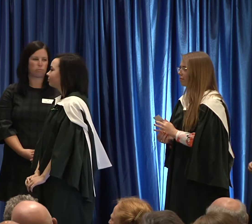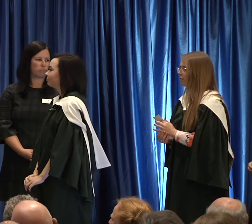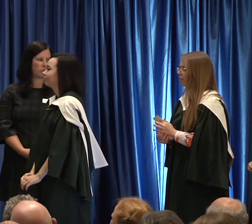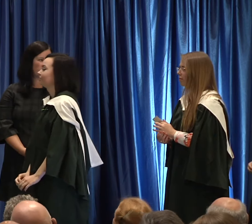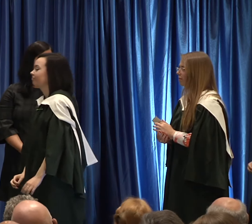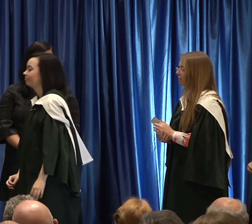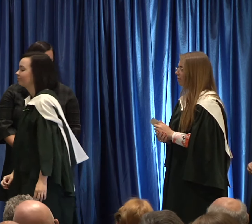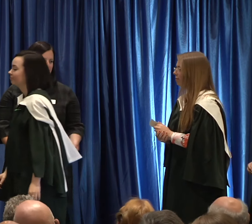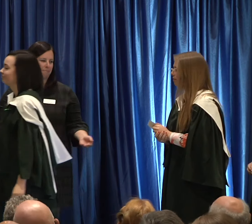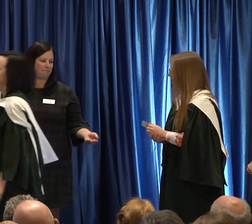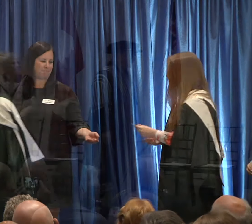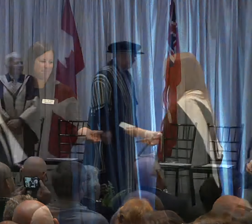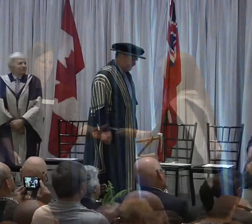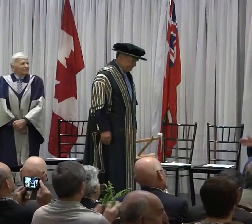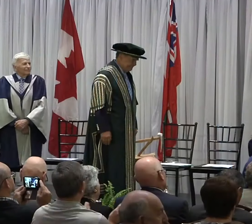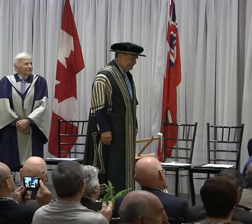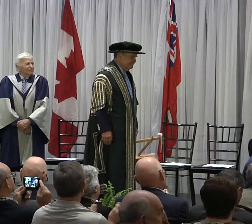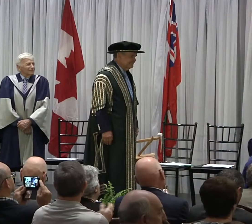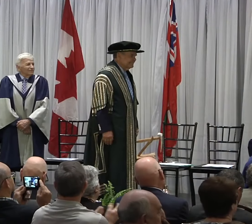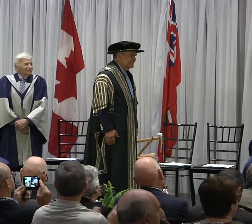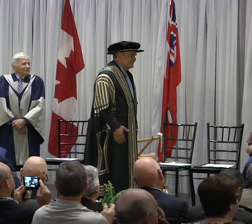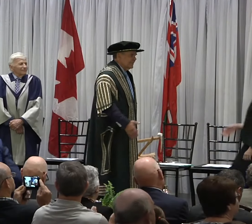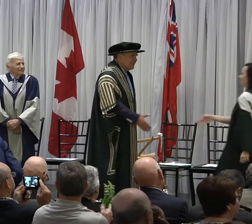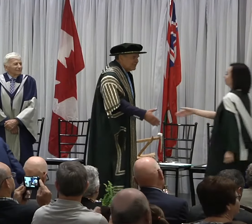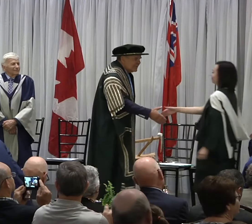Amanda Lee Machette.